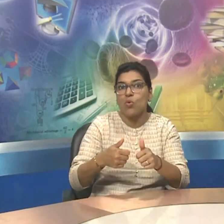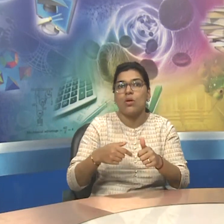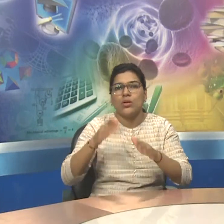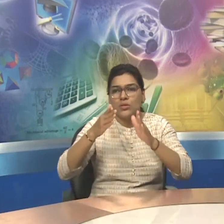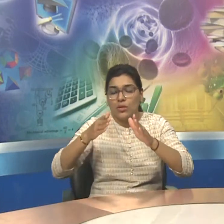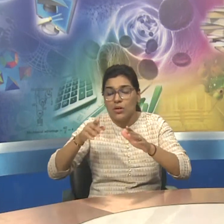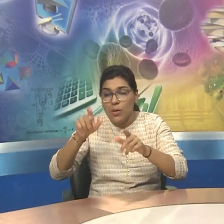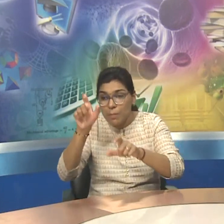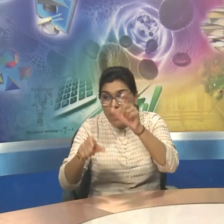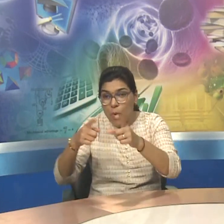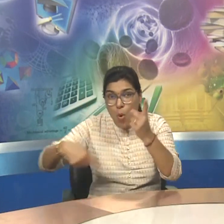live.